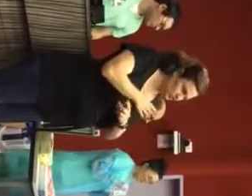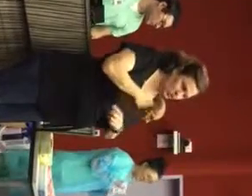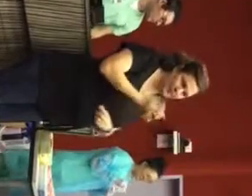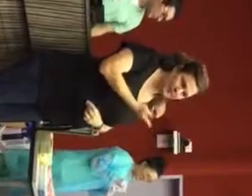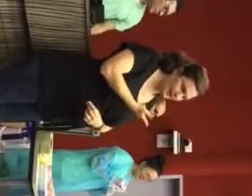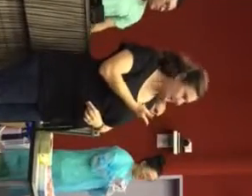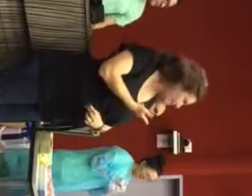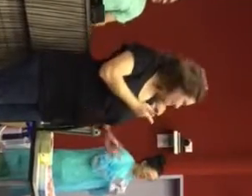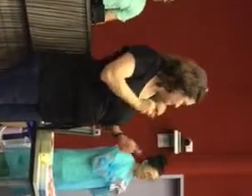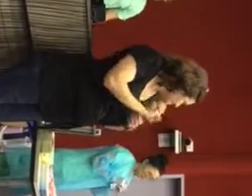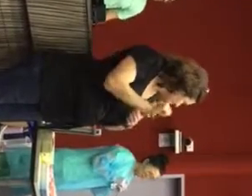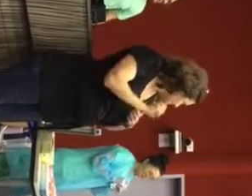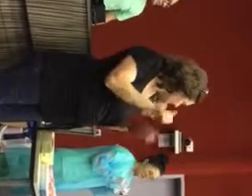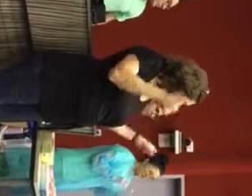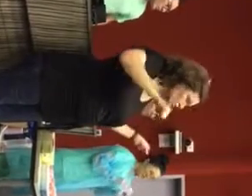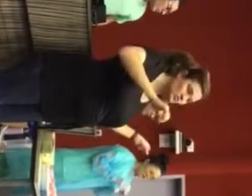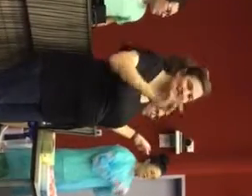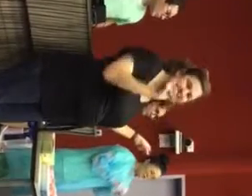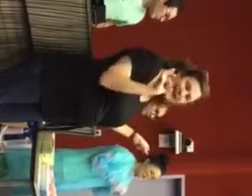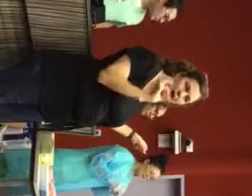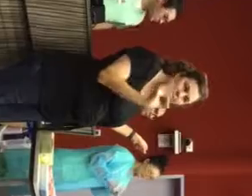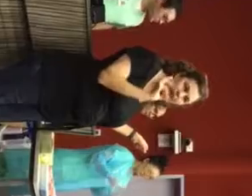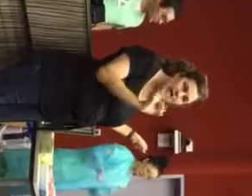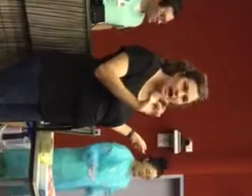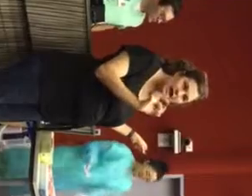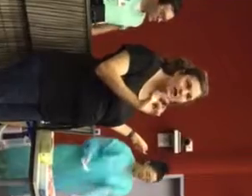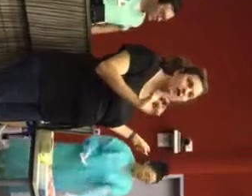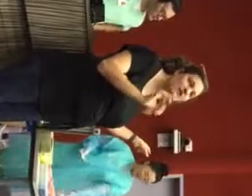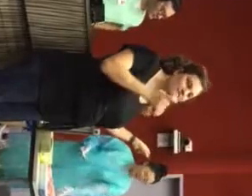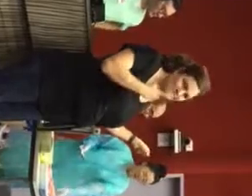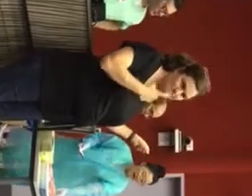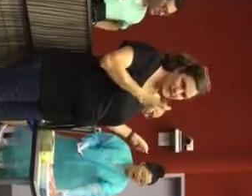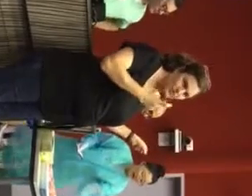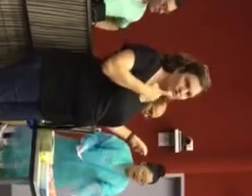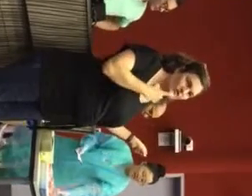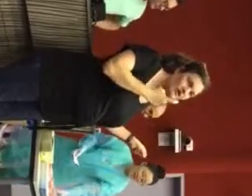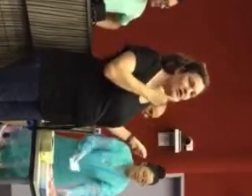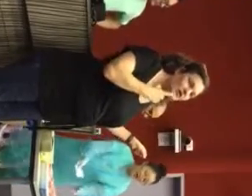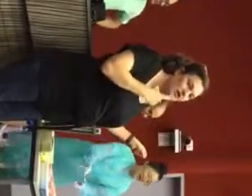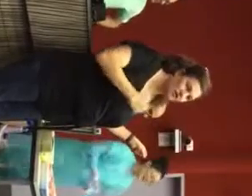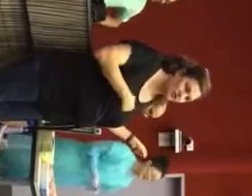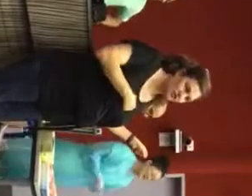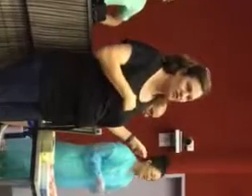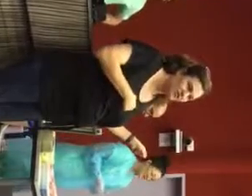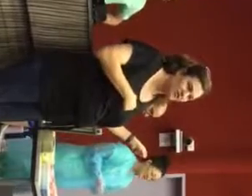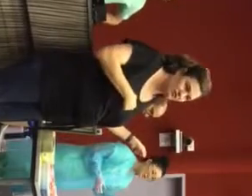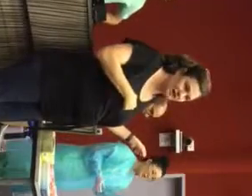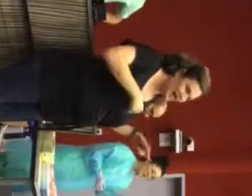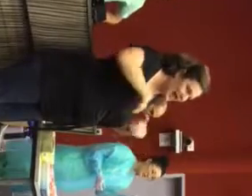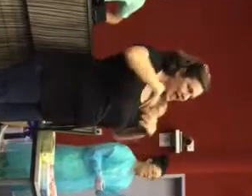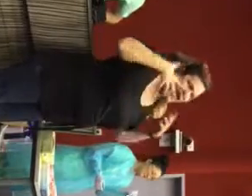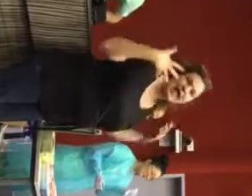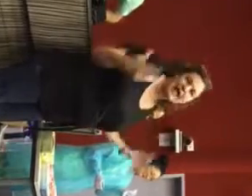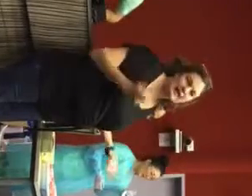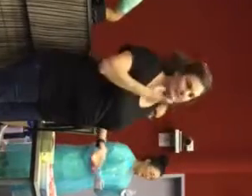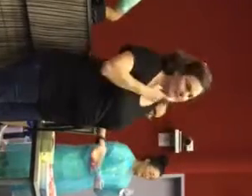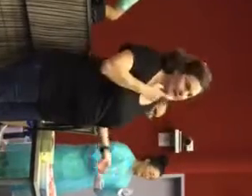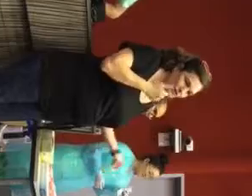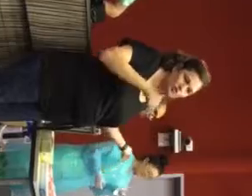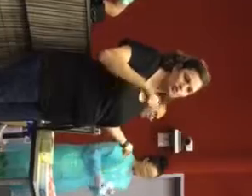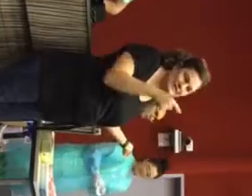this tablet. So you can use even like just a full acrylic or any metals there. You can use it. It's